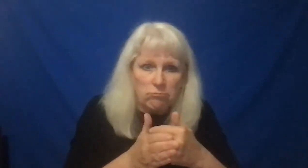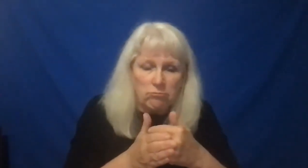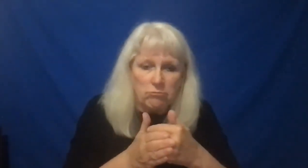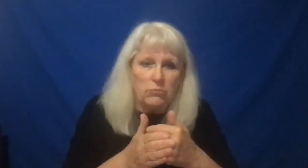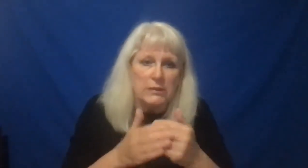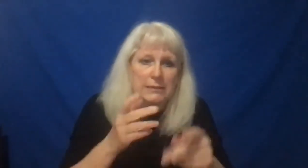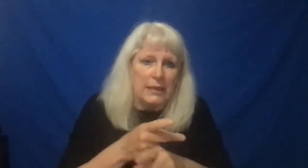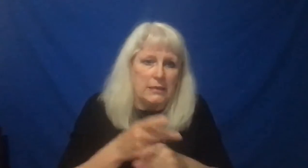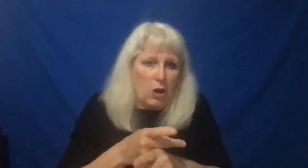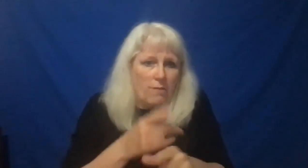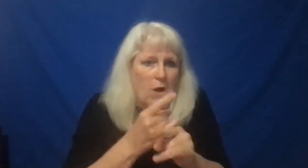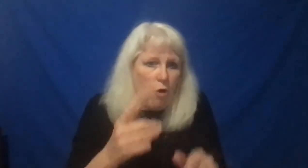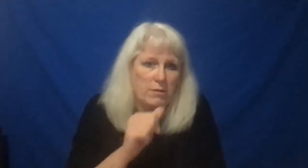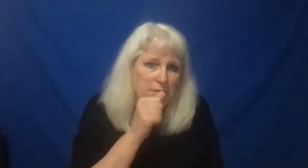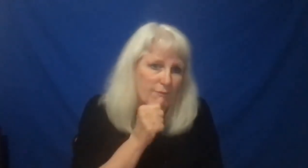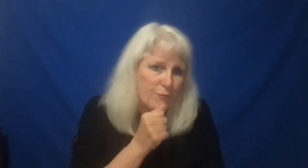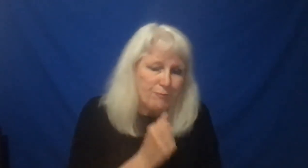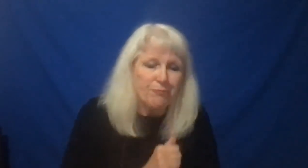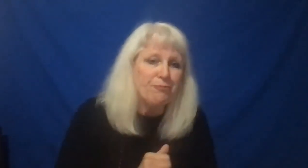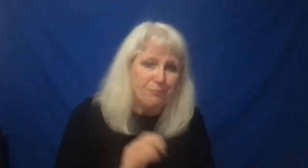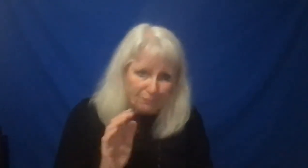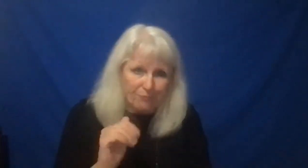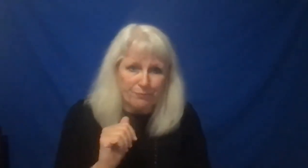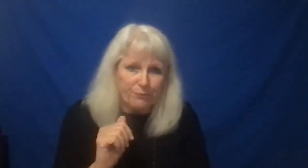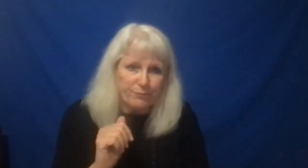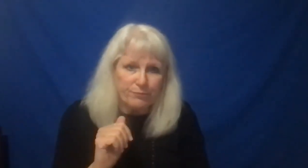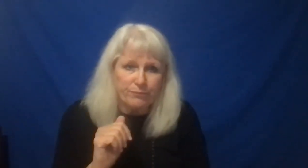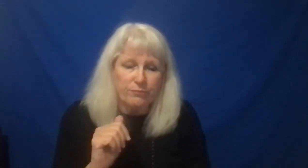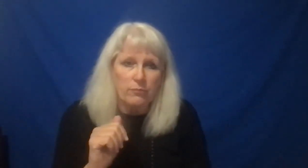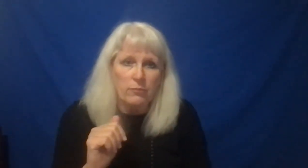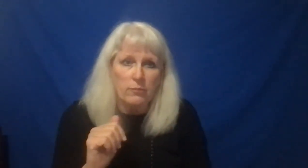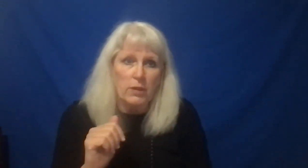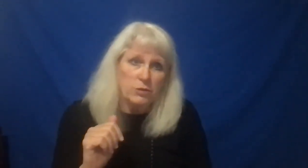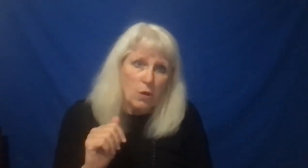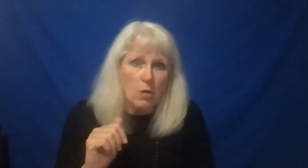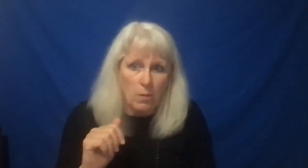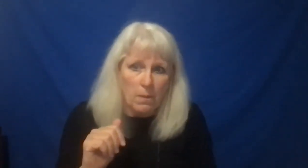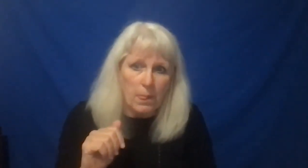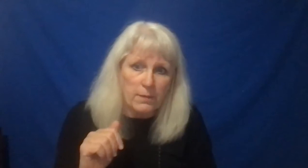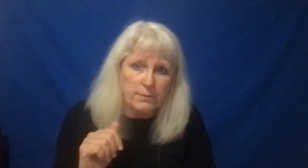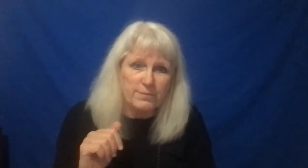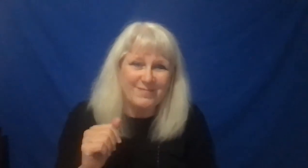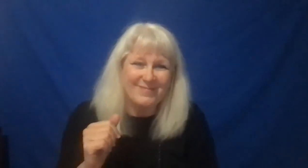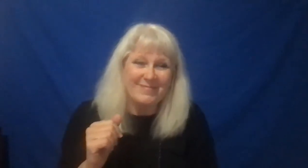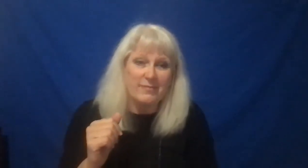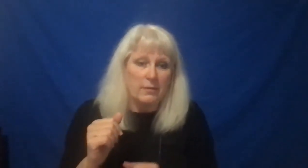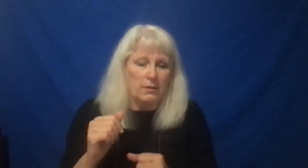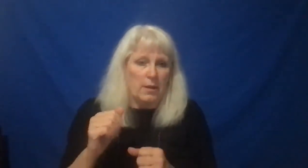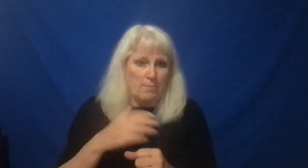alcoholic. So I have been a number of years in leadership in my religious order. I'm